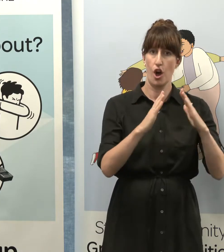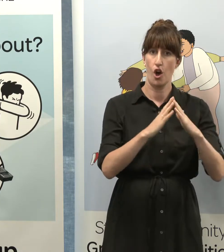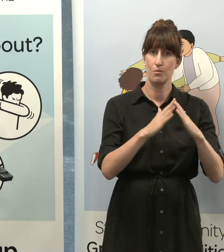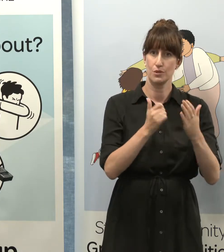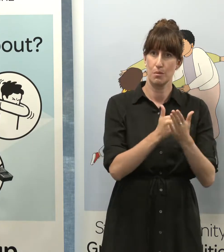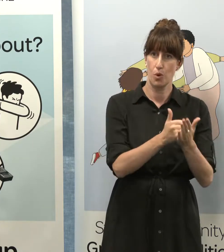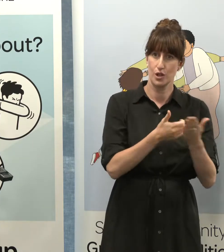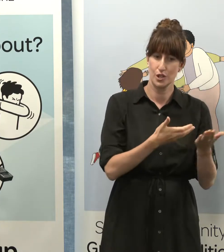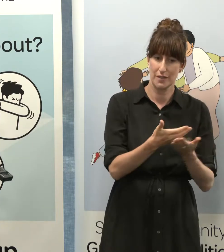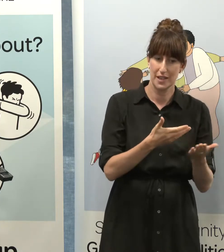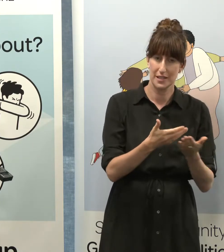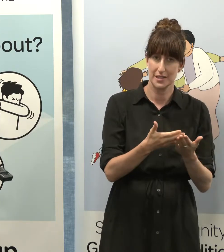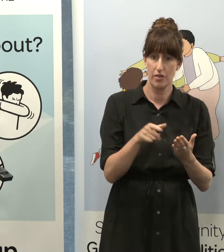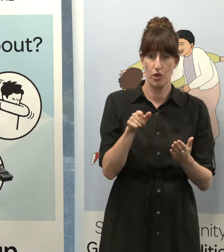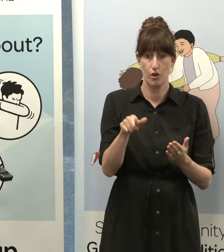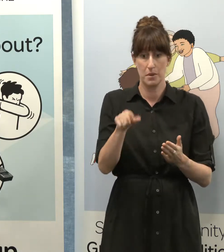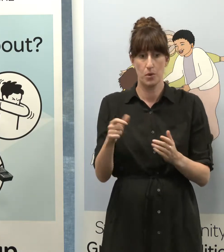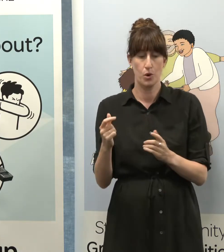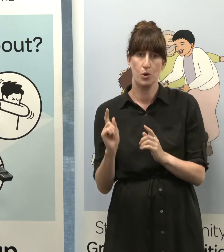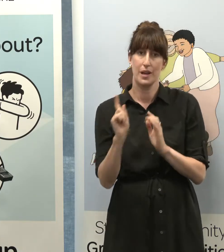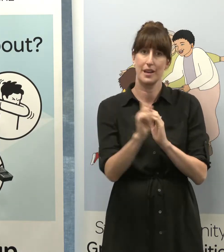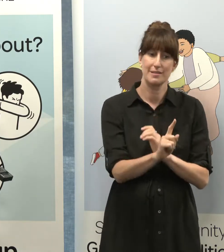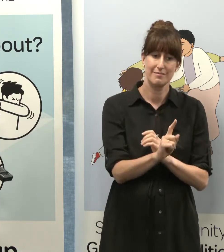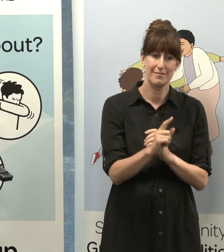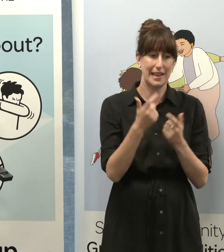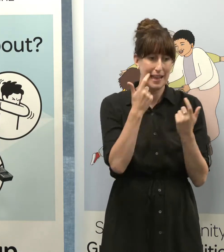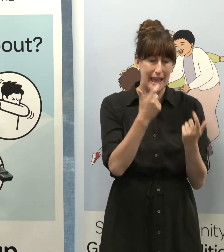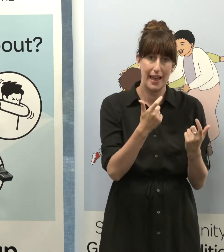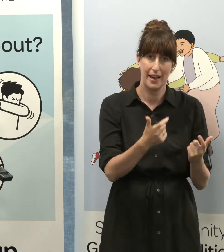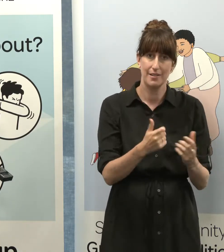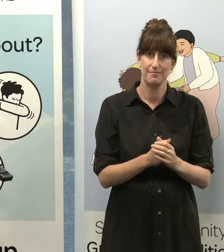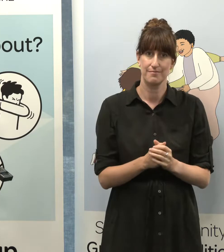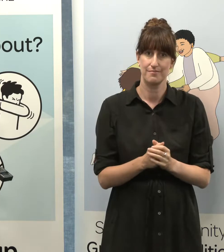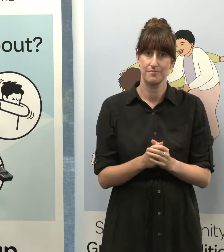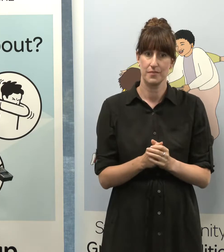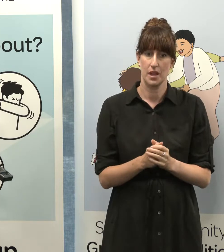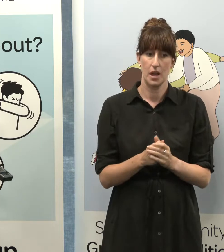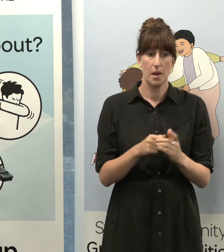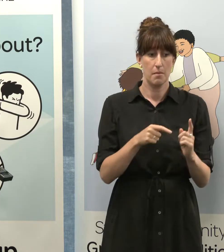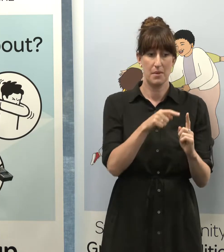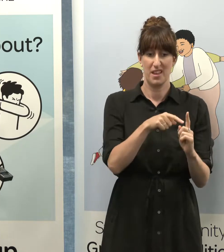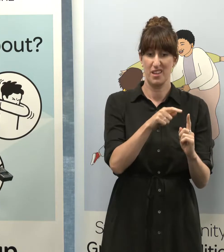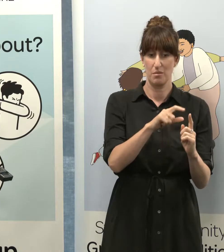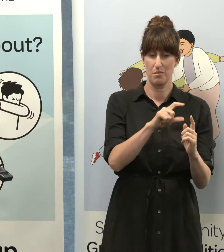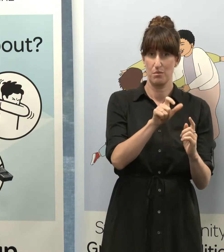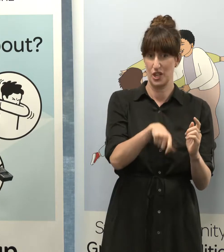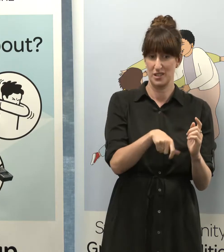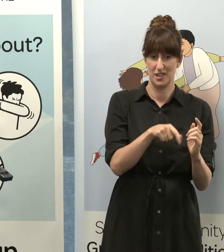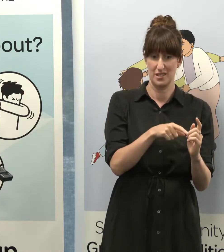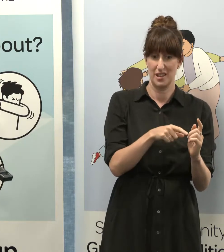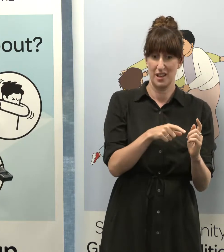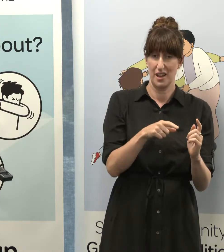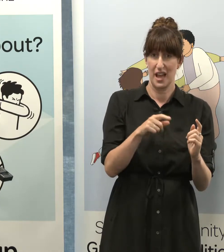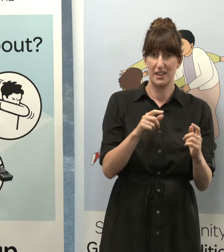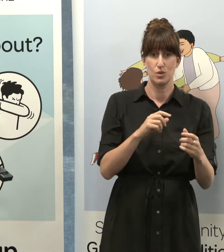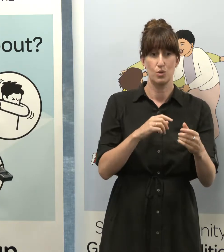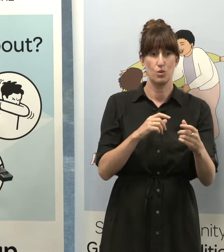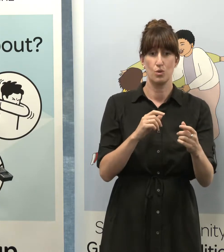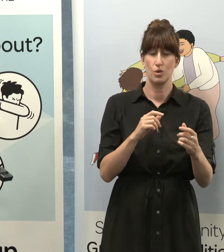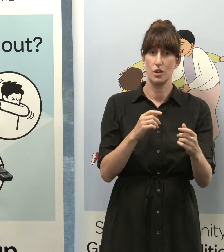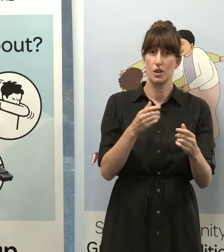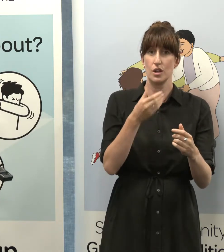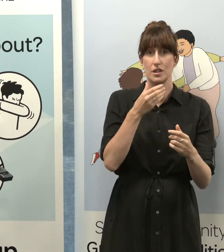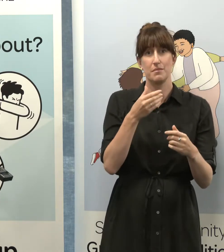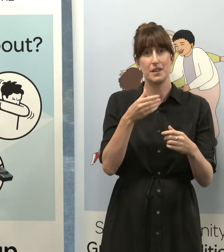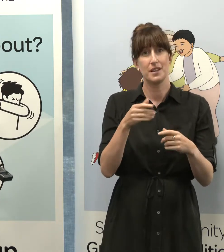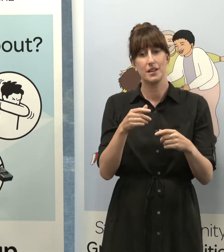people who receive those services who often, because at the moment their usual carer might be unwell, they are being cared for by someone different, and